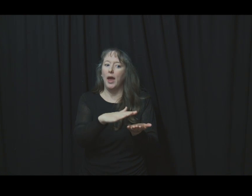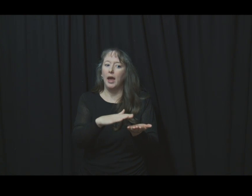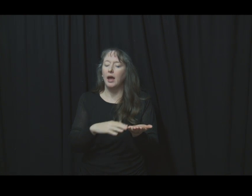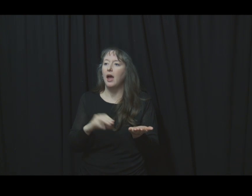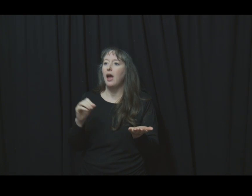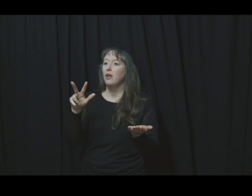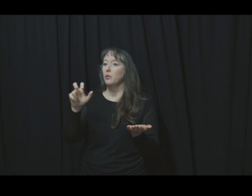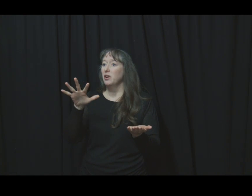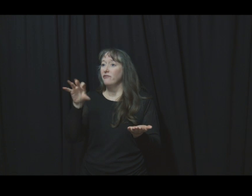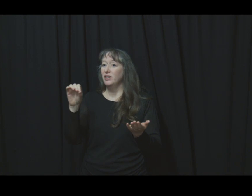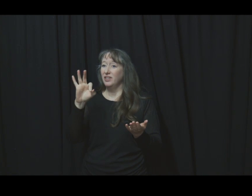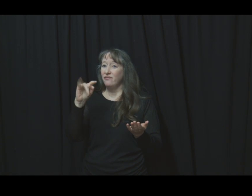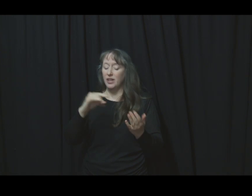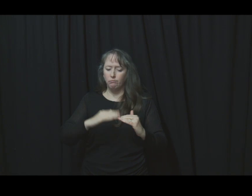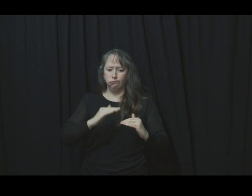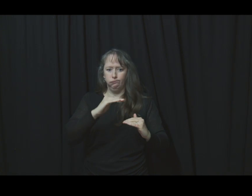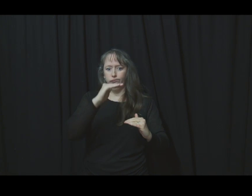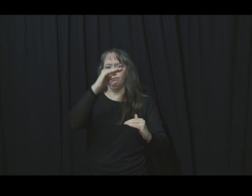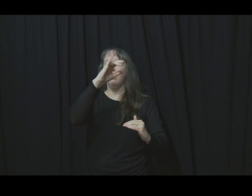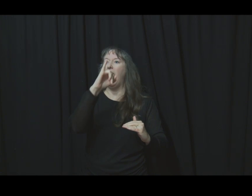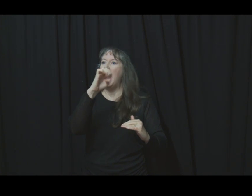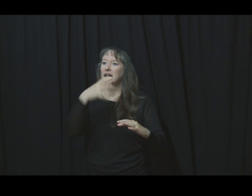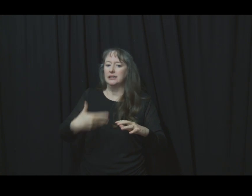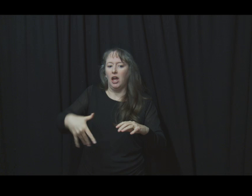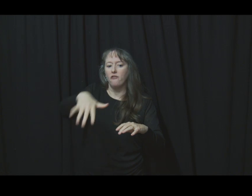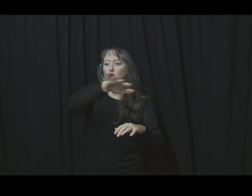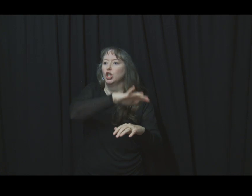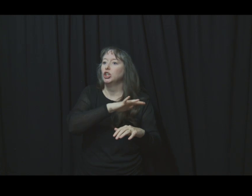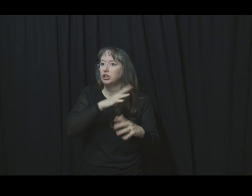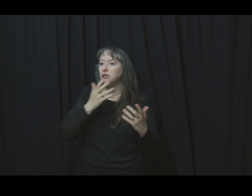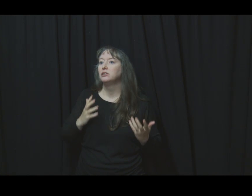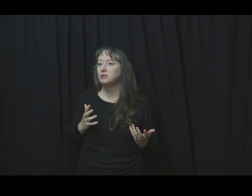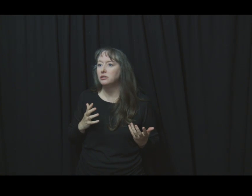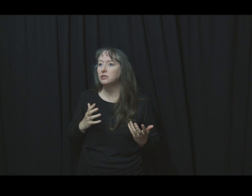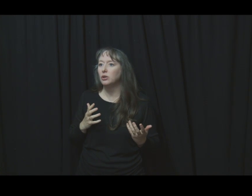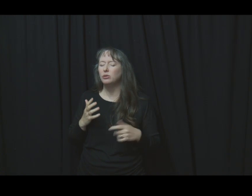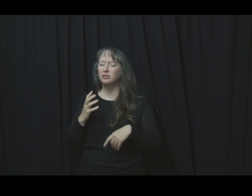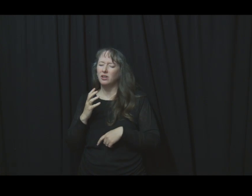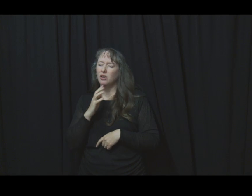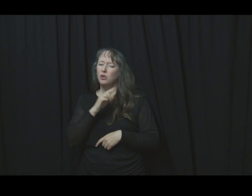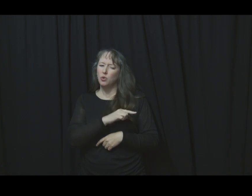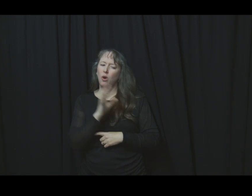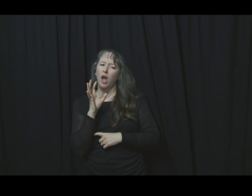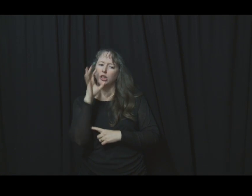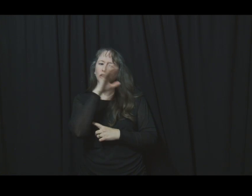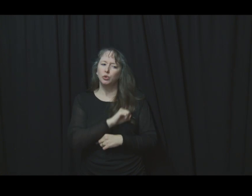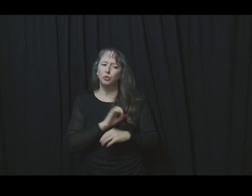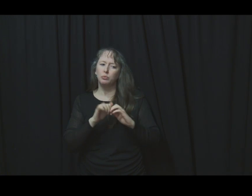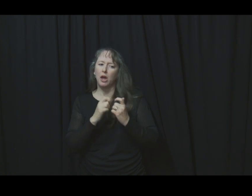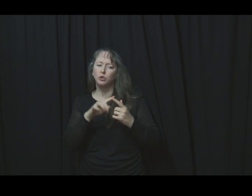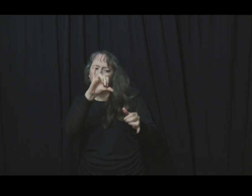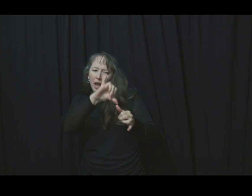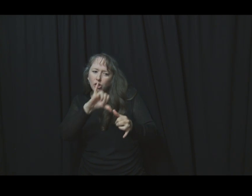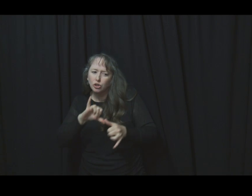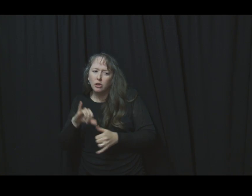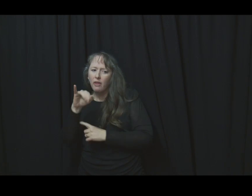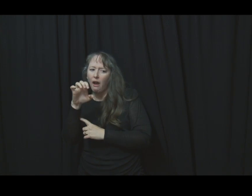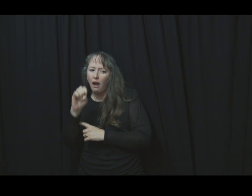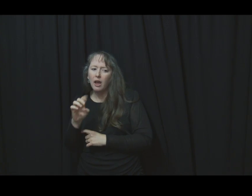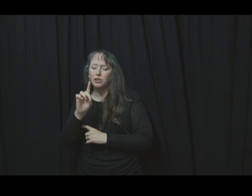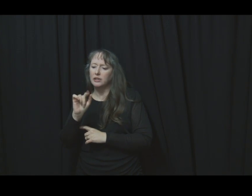build up catastrophically. If you assume 1 layer a year or something like that, it's like the dating methods. You're assuming things in regard to the past that